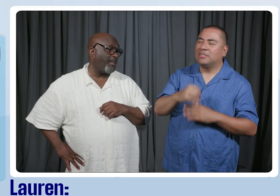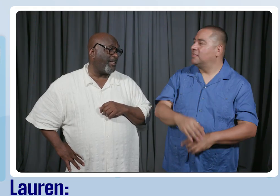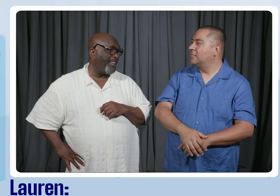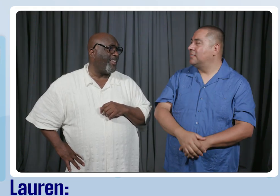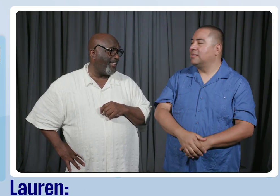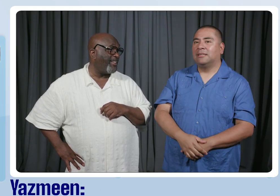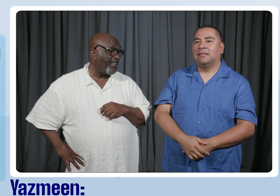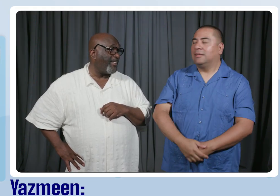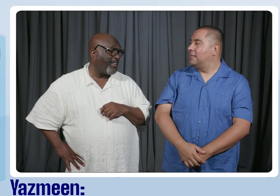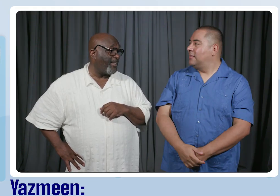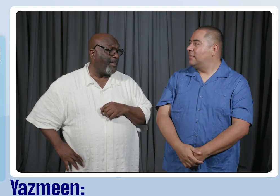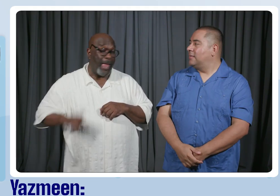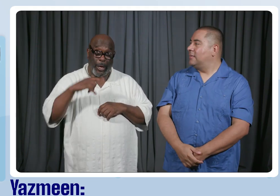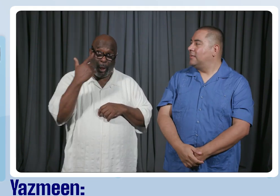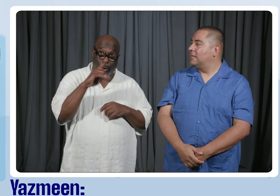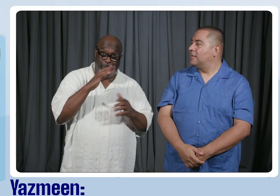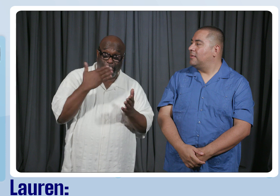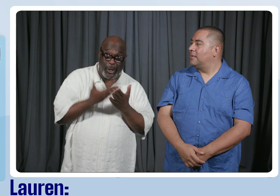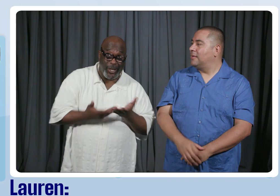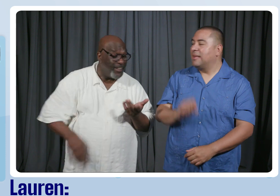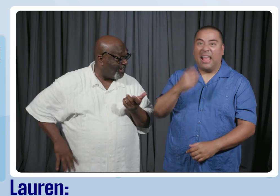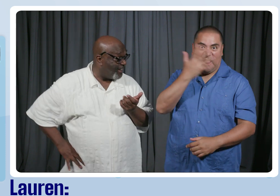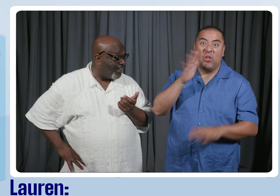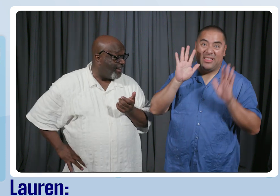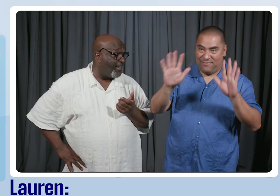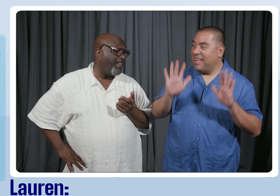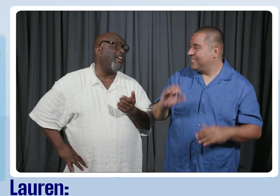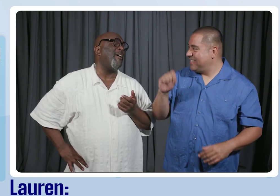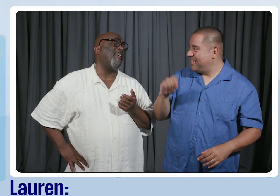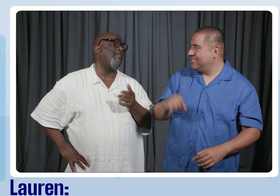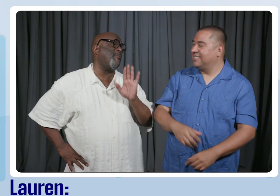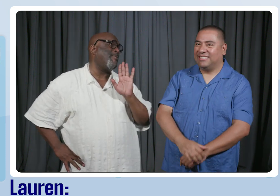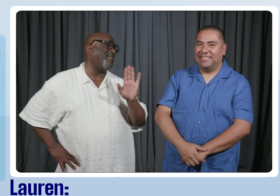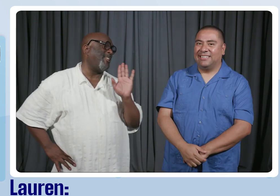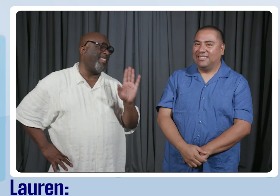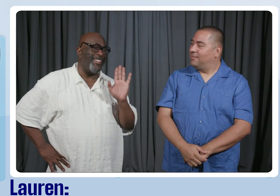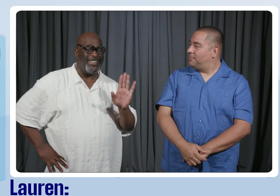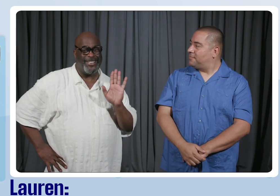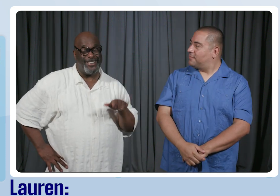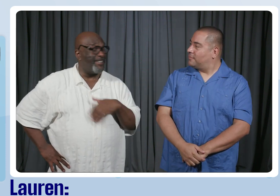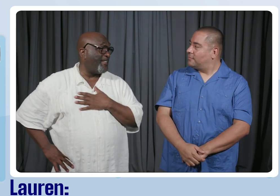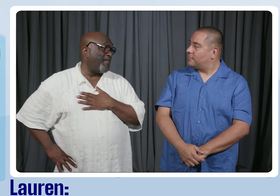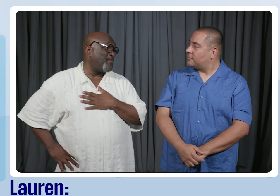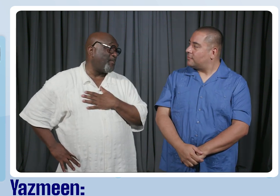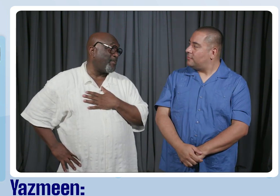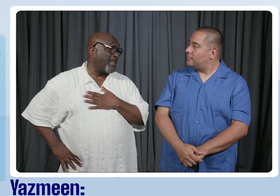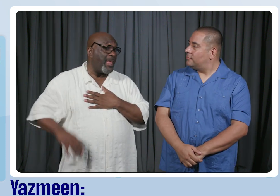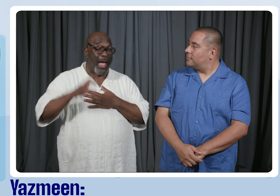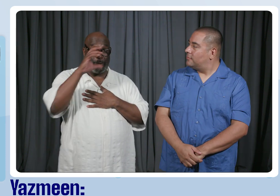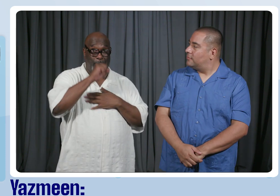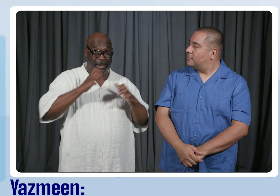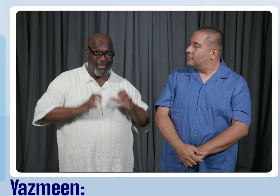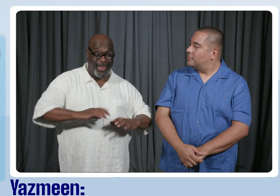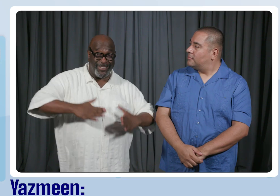And it looked really good. Yes, it looked amazing. Oh, that's wonderful. And I assume that the client was very pleased. Yes,